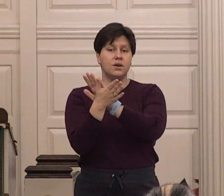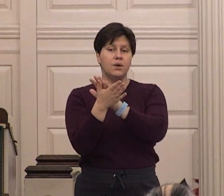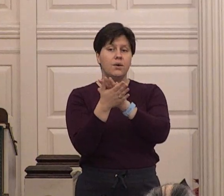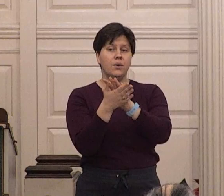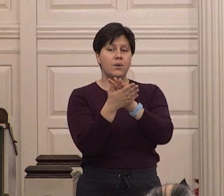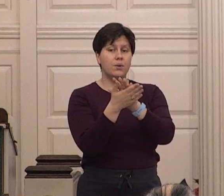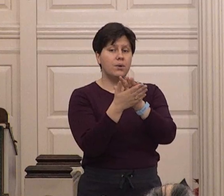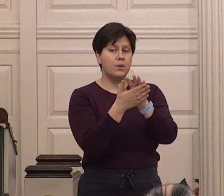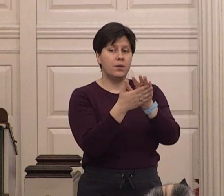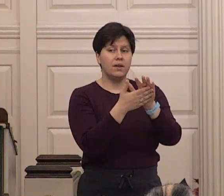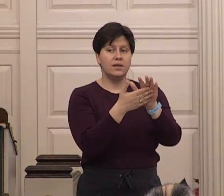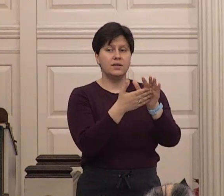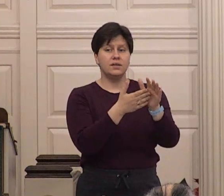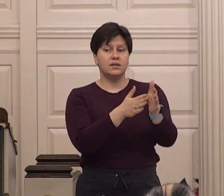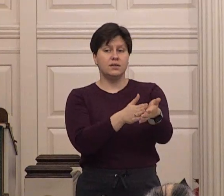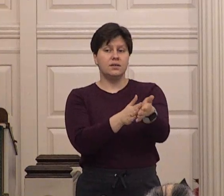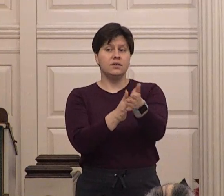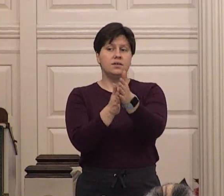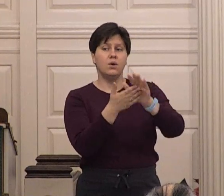holy,